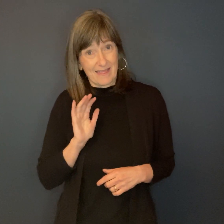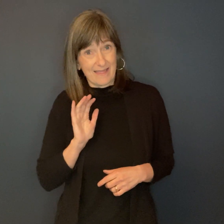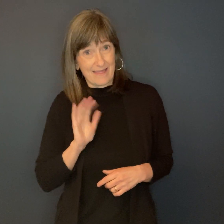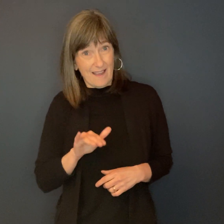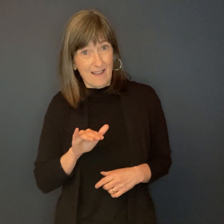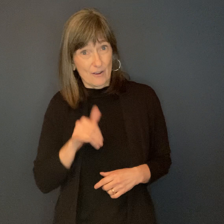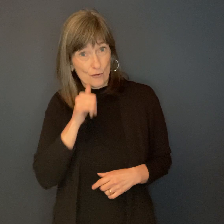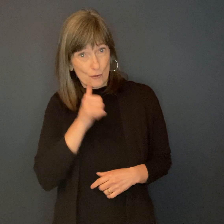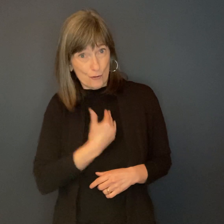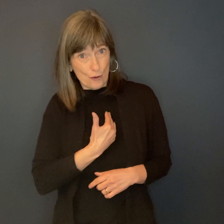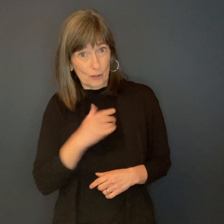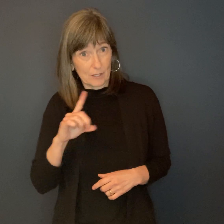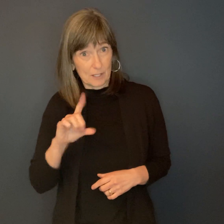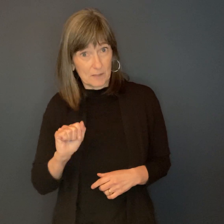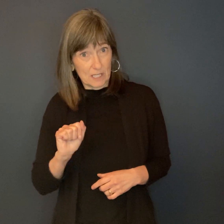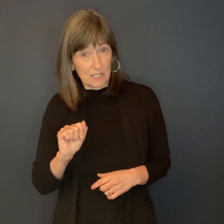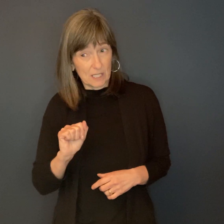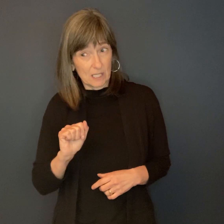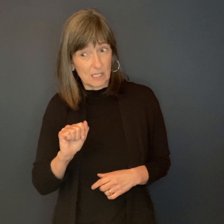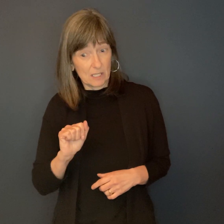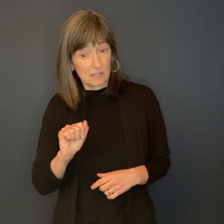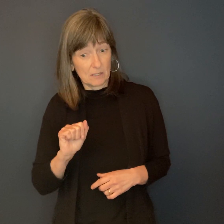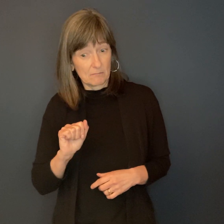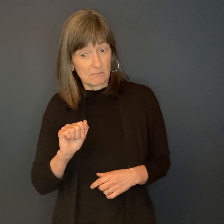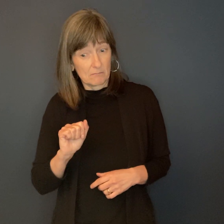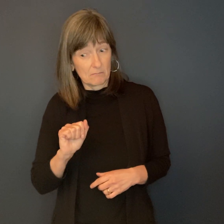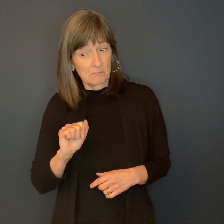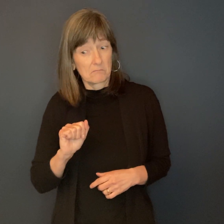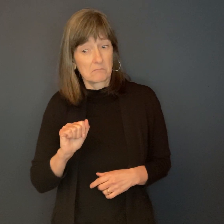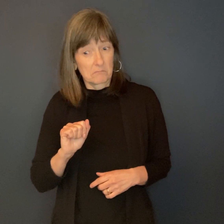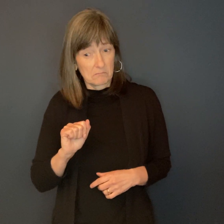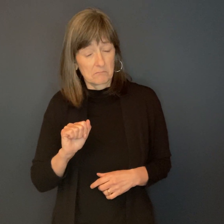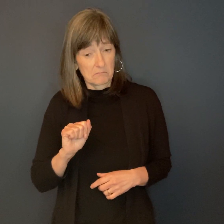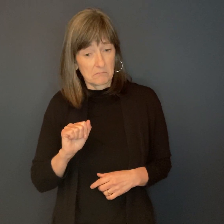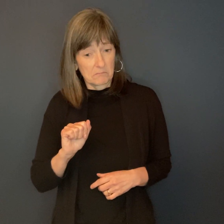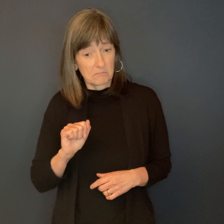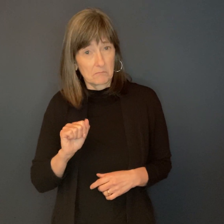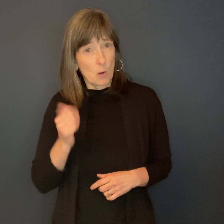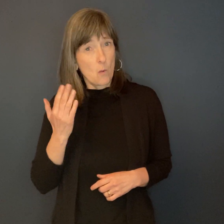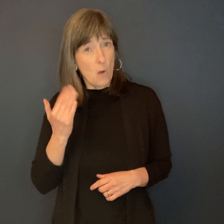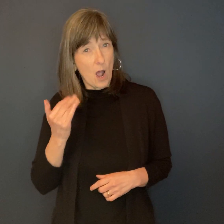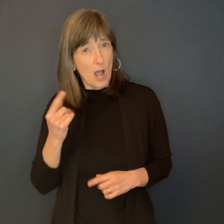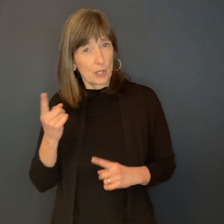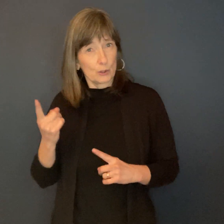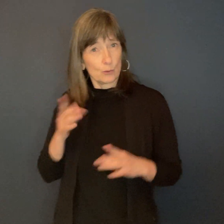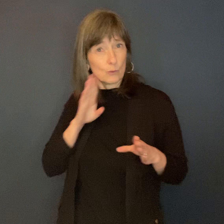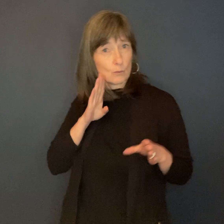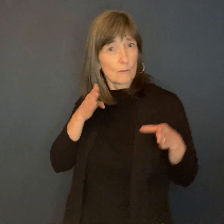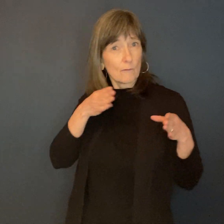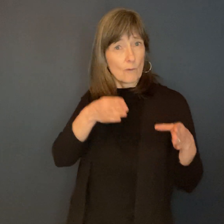impact on the kinds of areas that you focused on, either individually or collectively, and or did